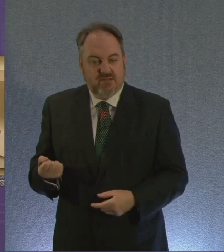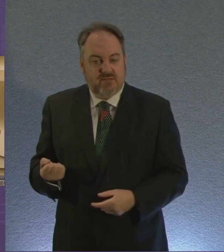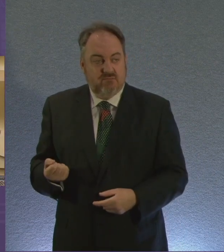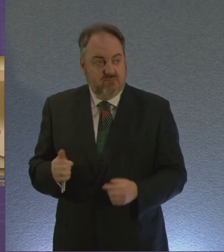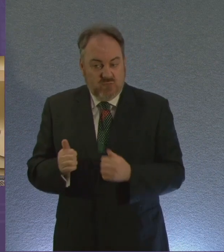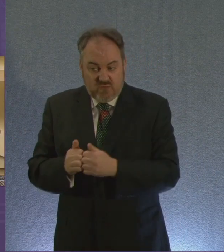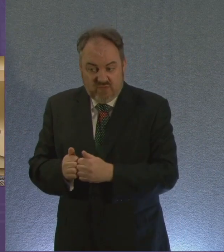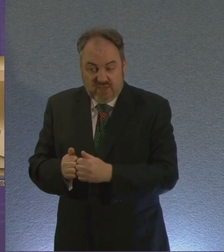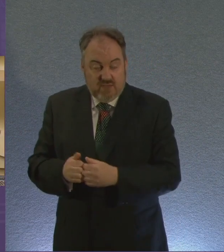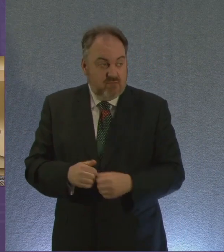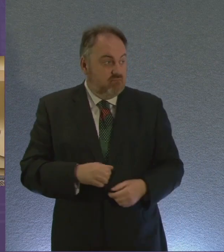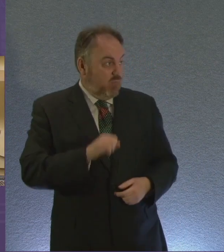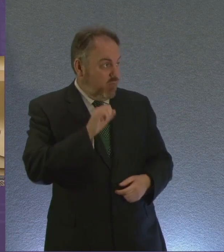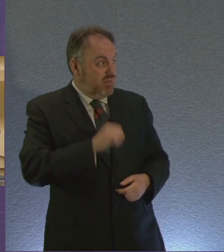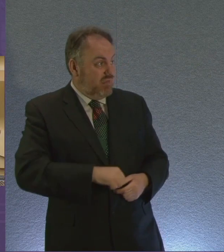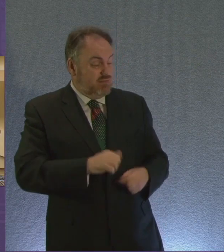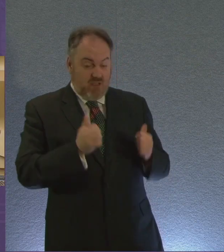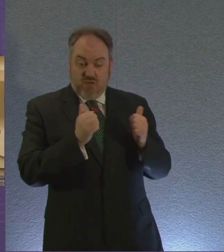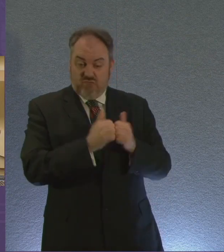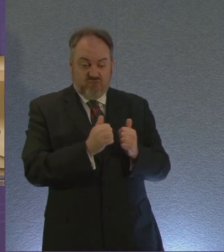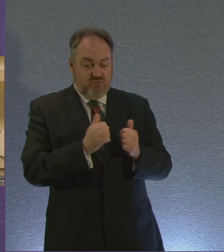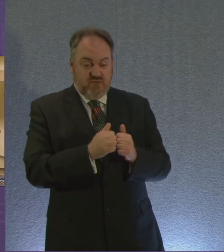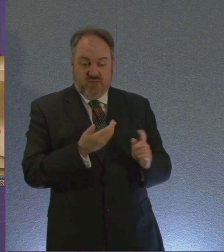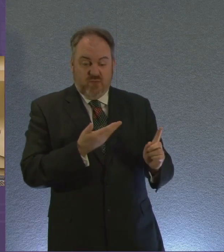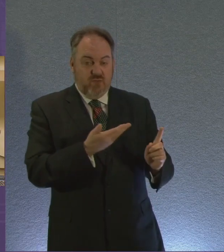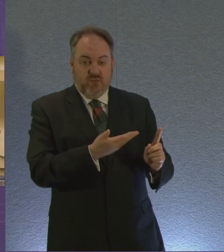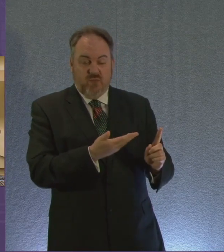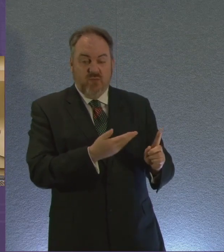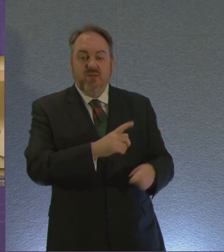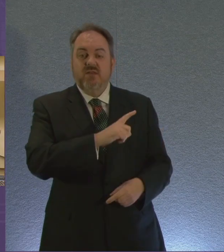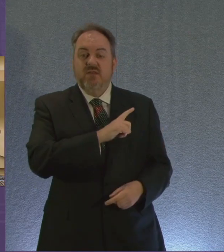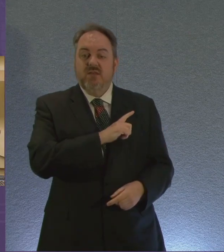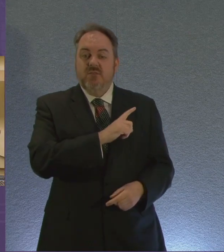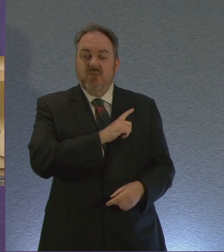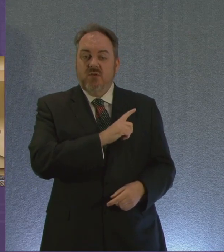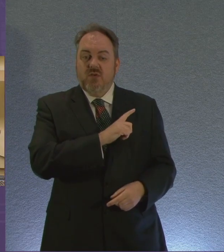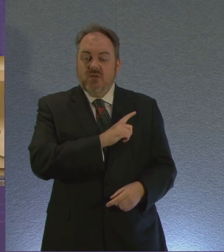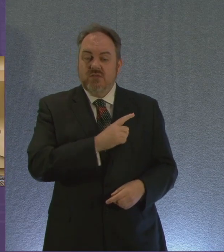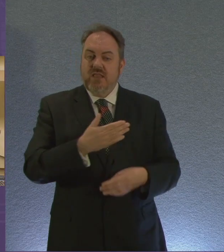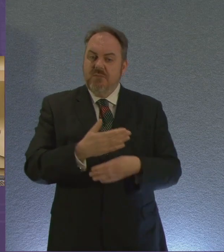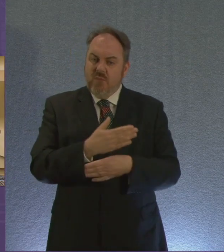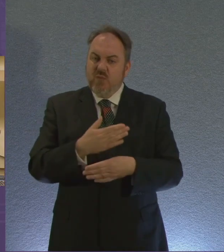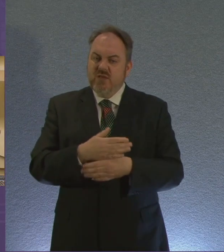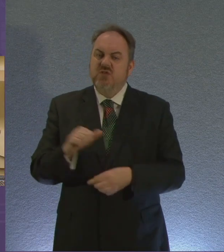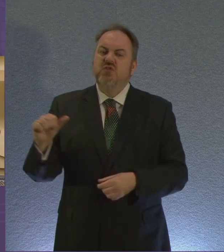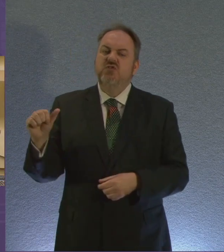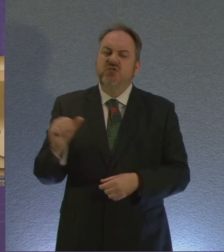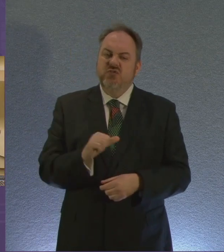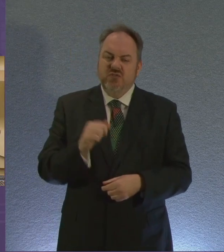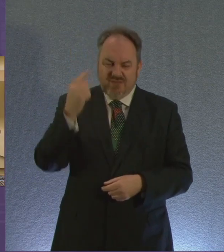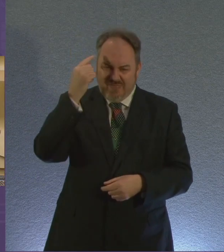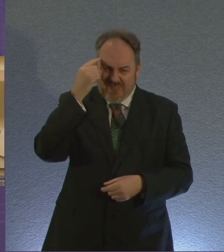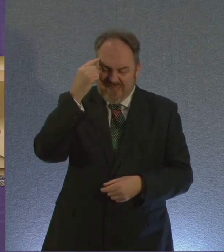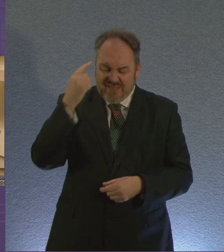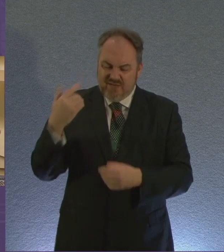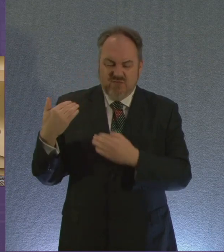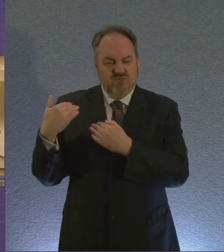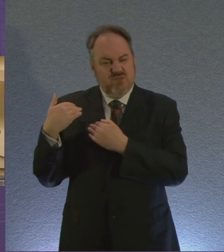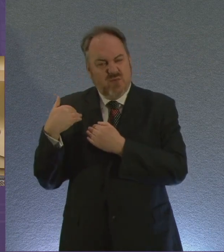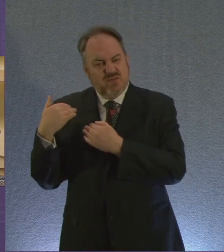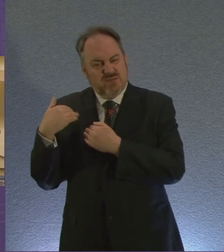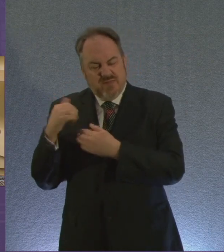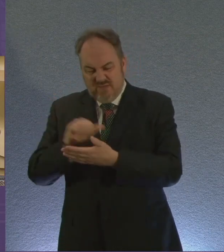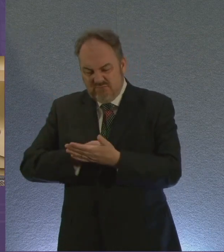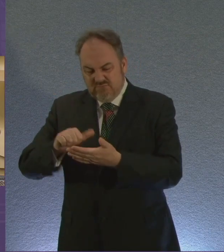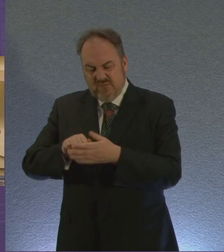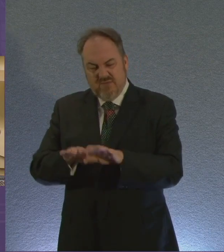with Sarah Boyack on both statements. There is responsibility on employers to act responsibly during this crisis. She's